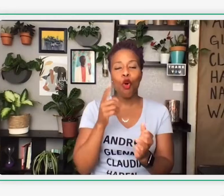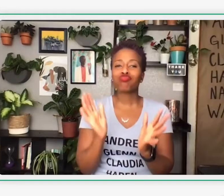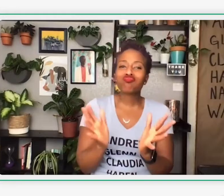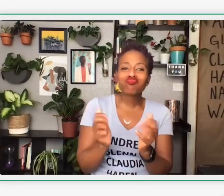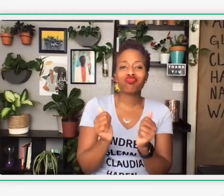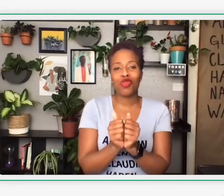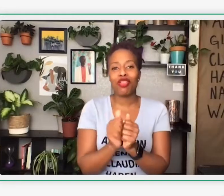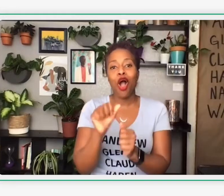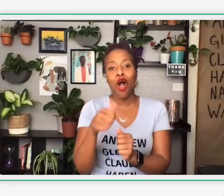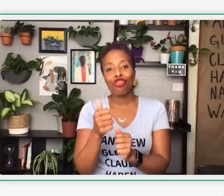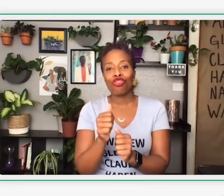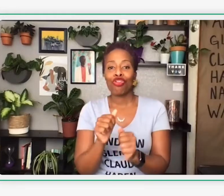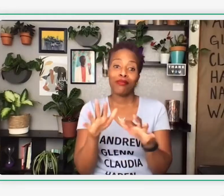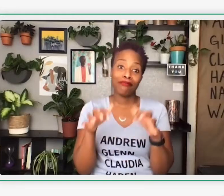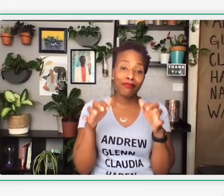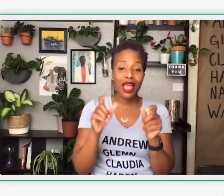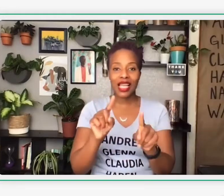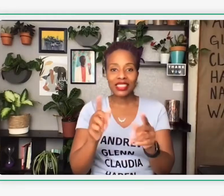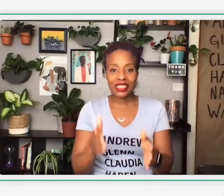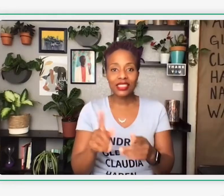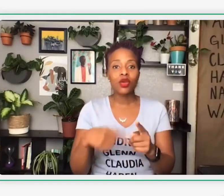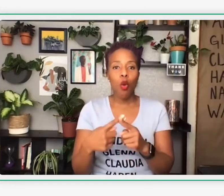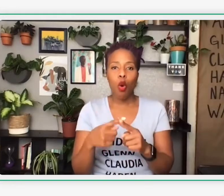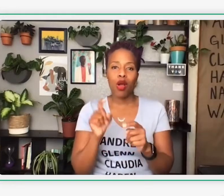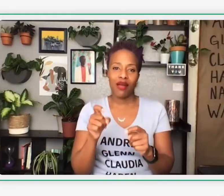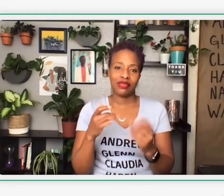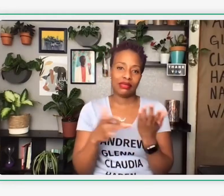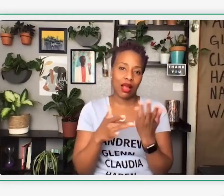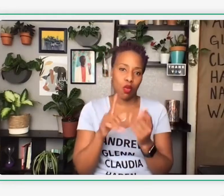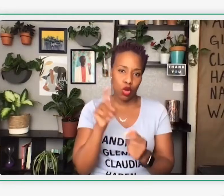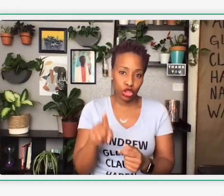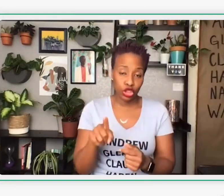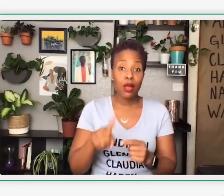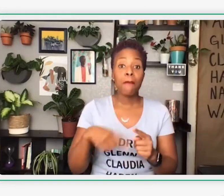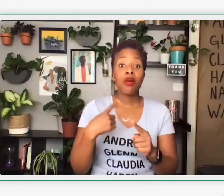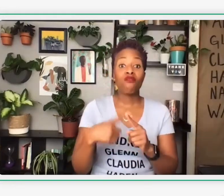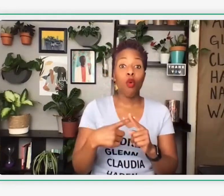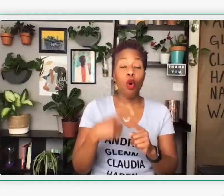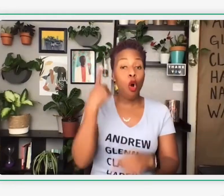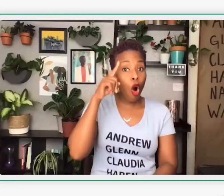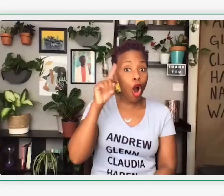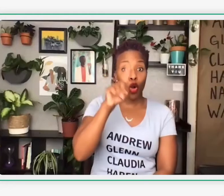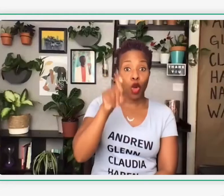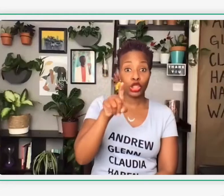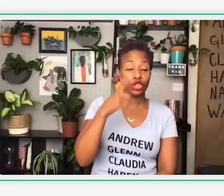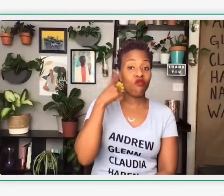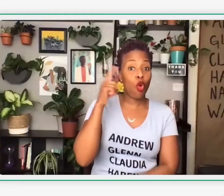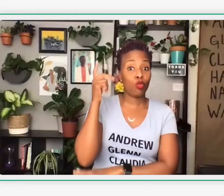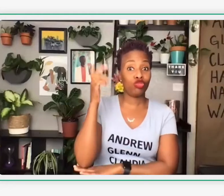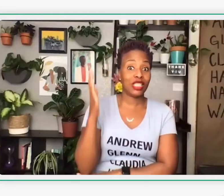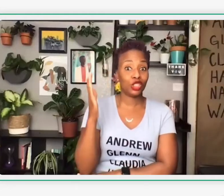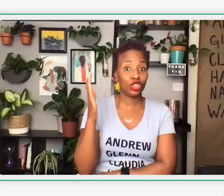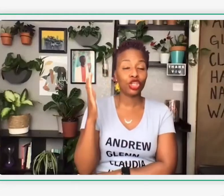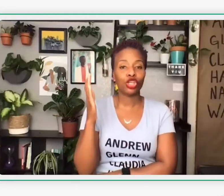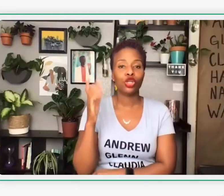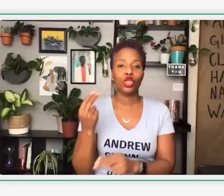And only use the chat box if you're chatting with other attendees. If you have any tech questions, you can use